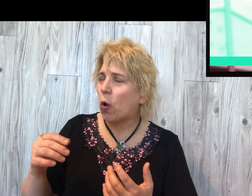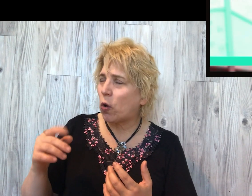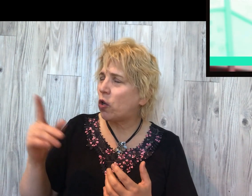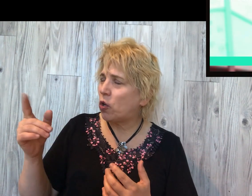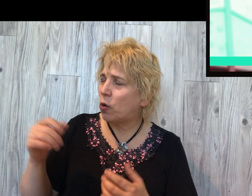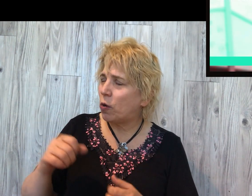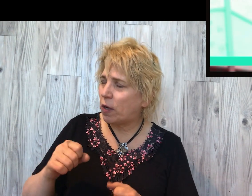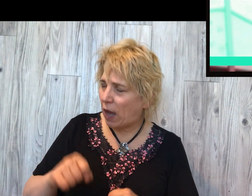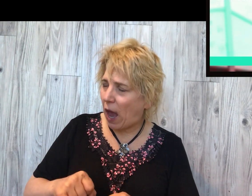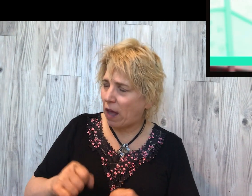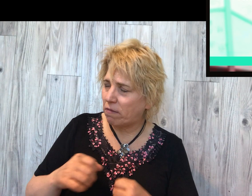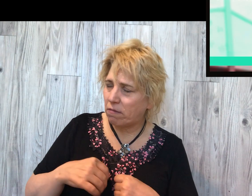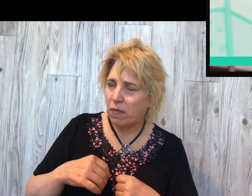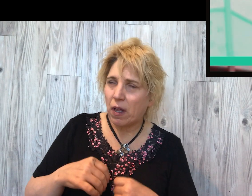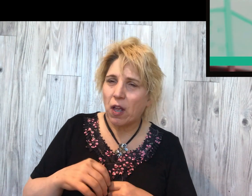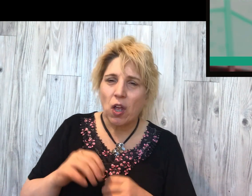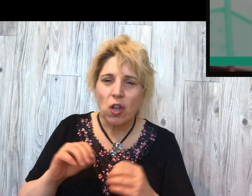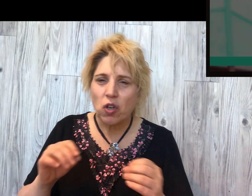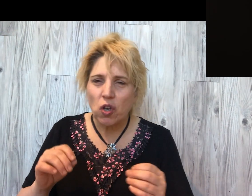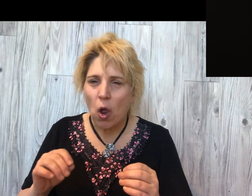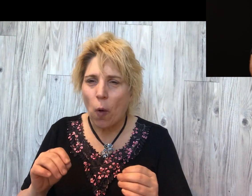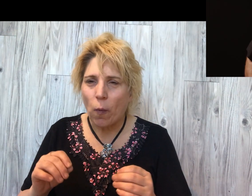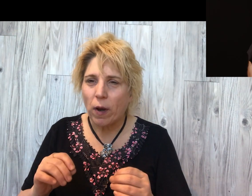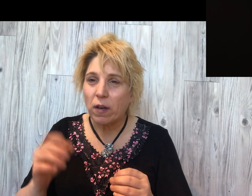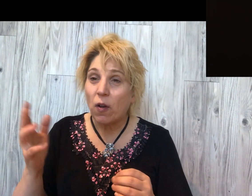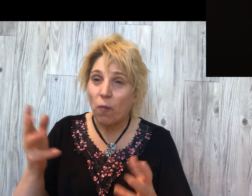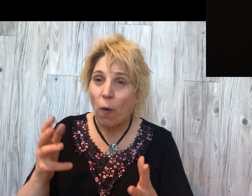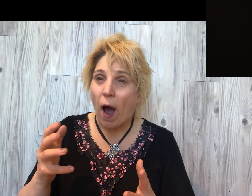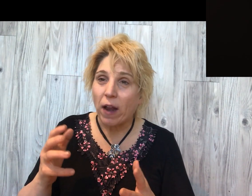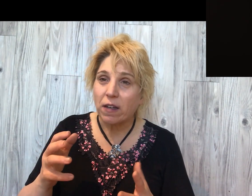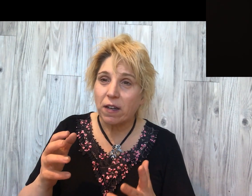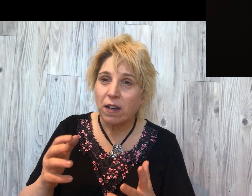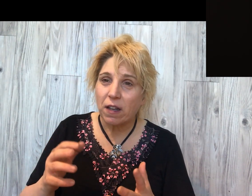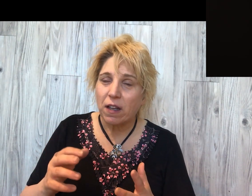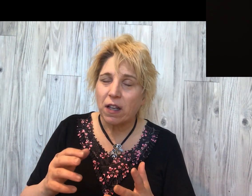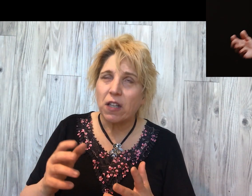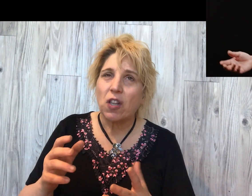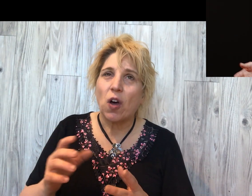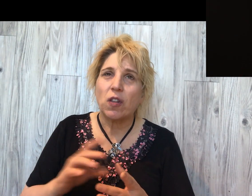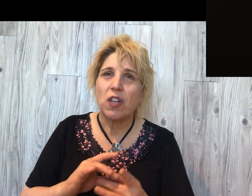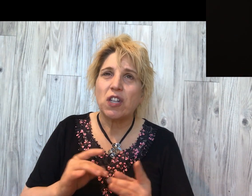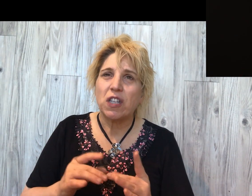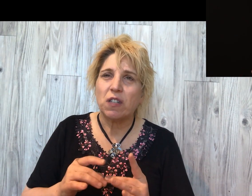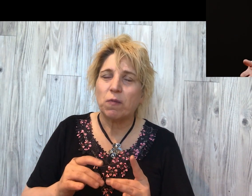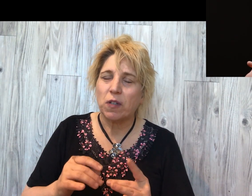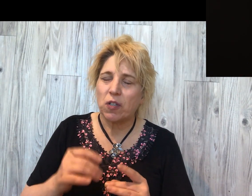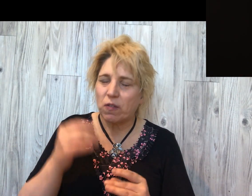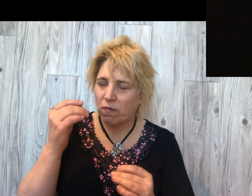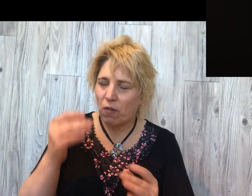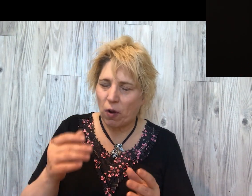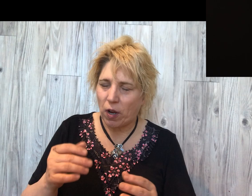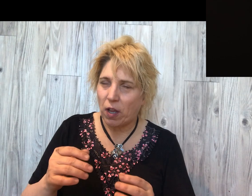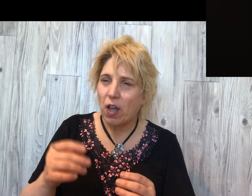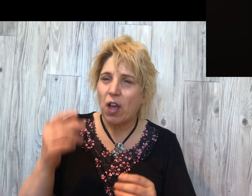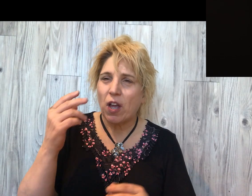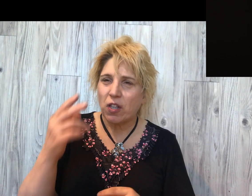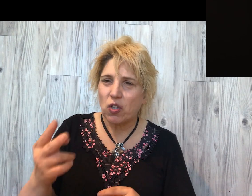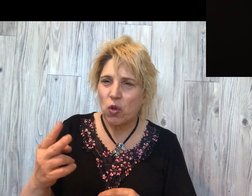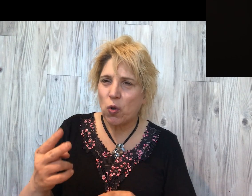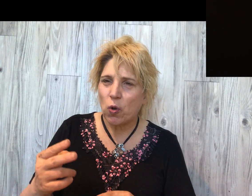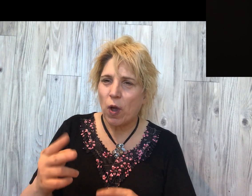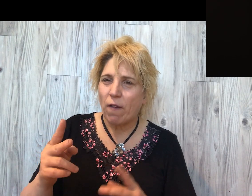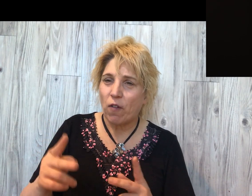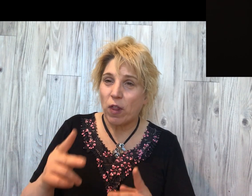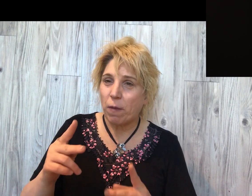you don't deserve it. None of us do. This story that Jesus told was for those who were self-righteous, but hear me. It was also